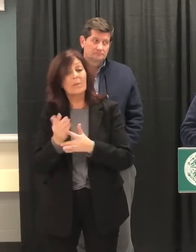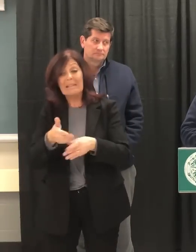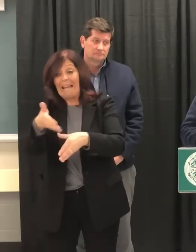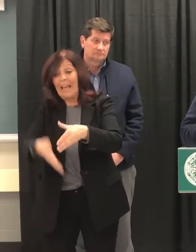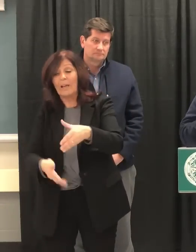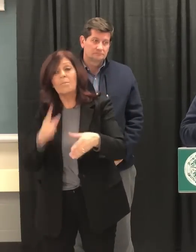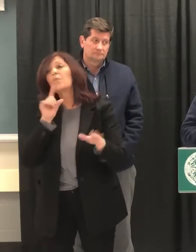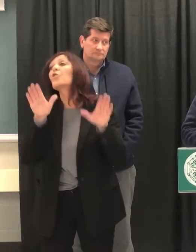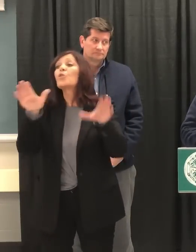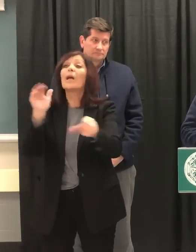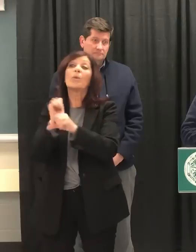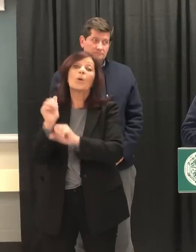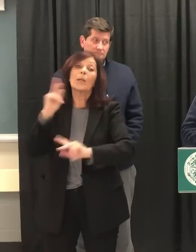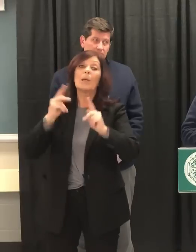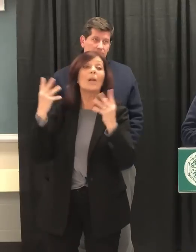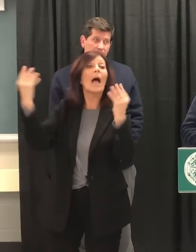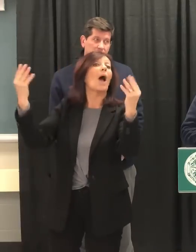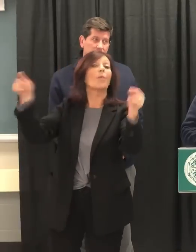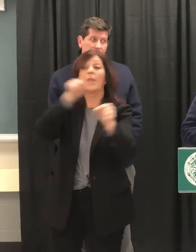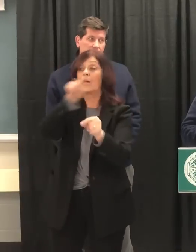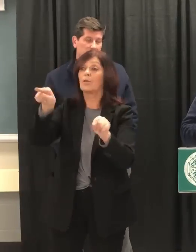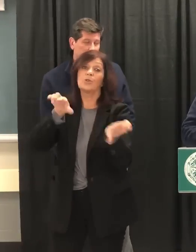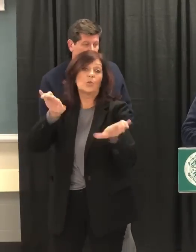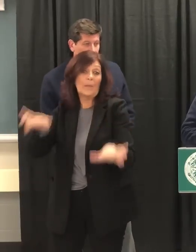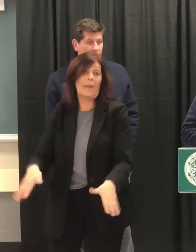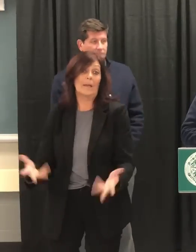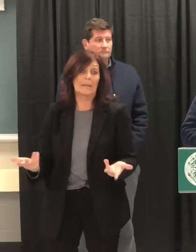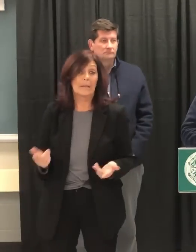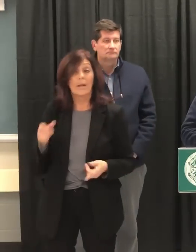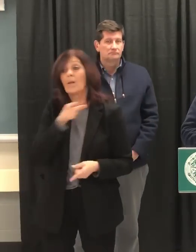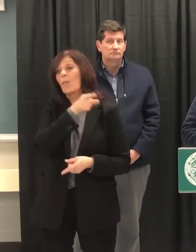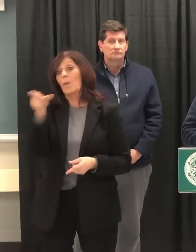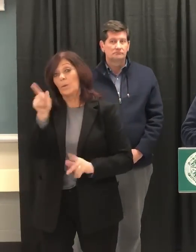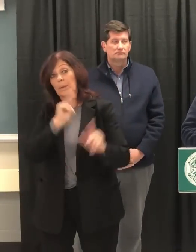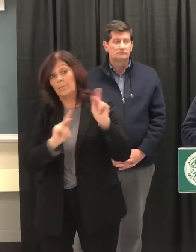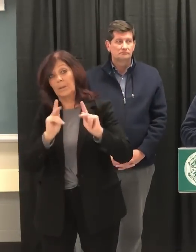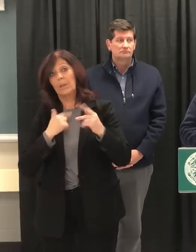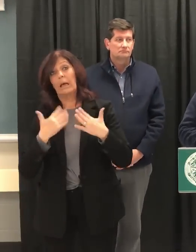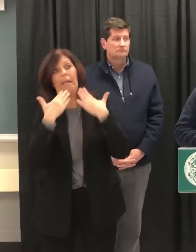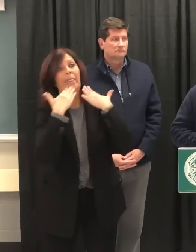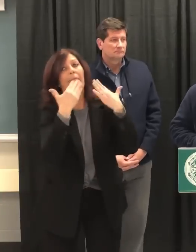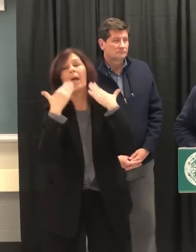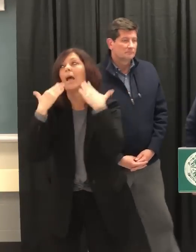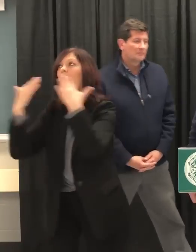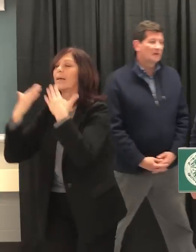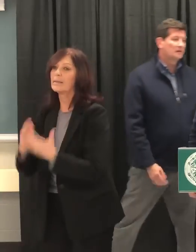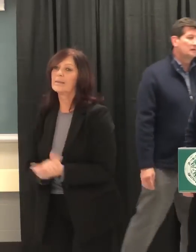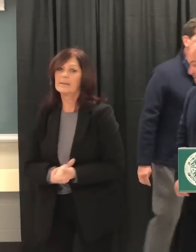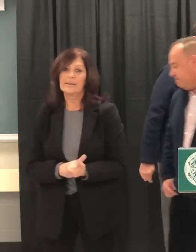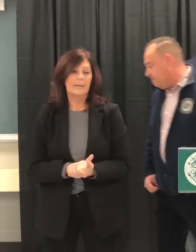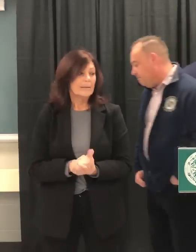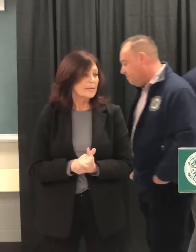great work of all the people that are out on the streets right now doing that, and those are the people that I thank dearly. Thank you.